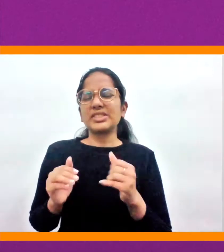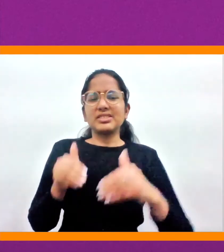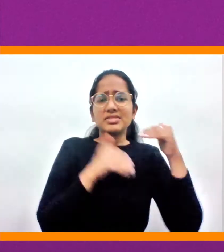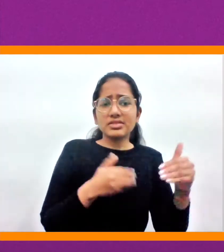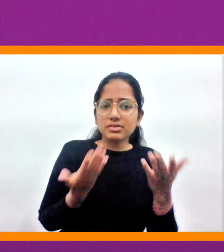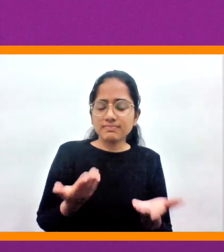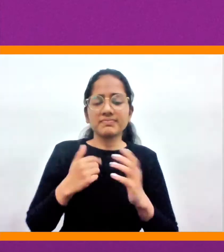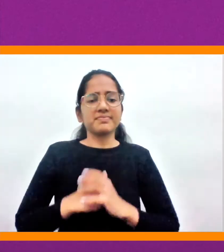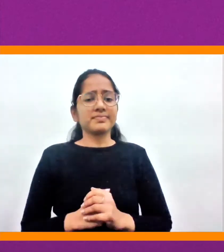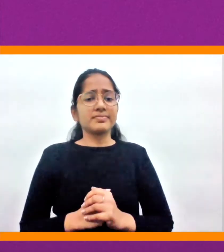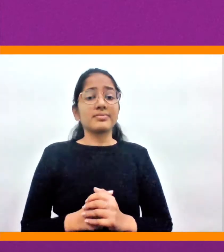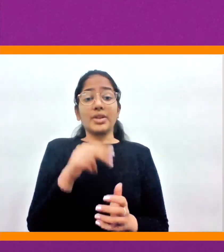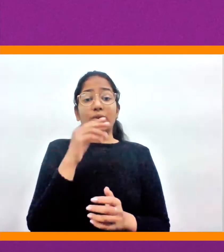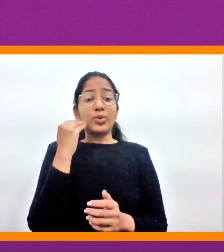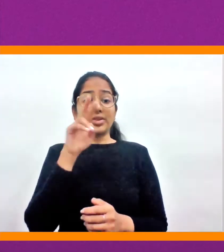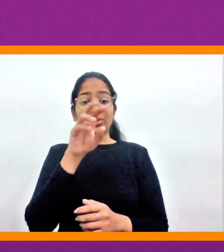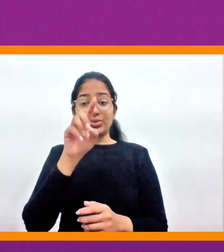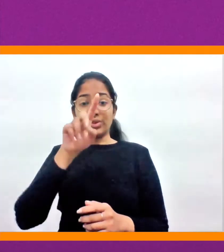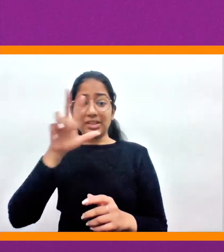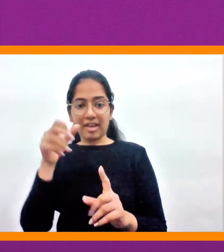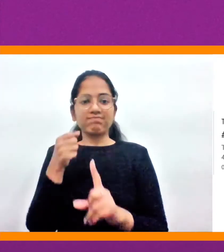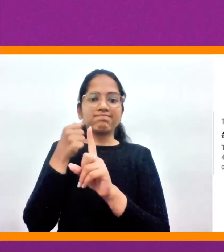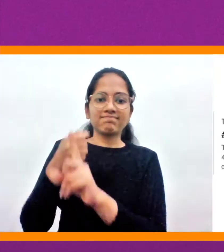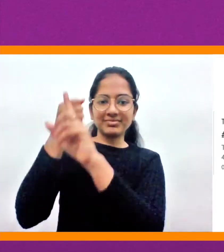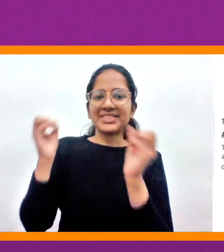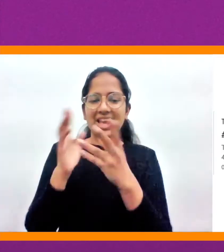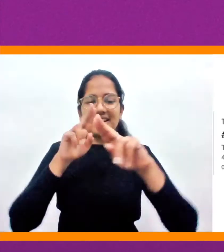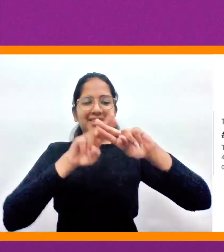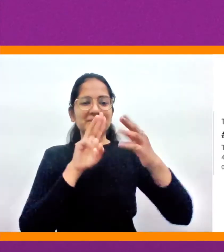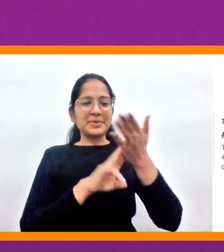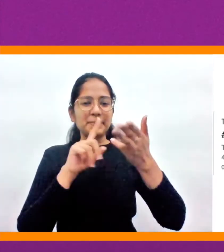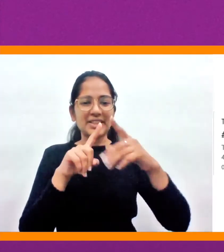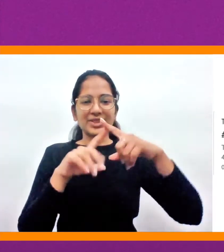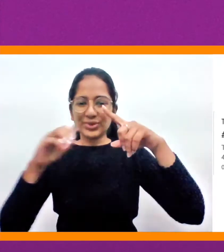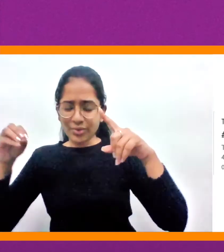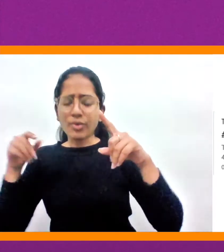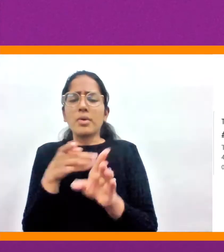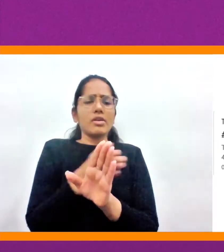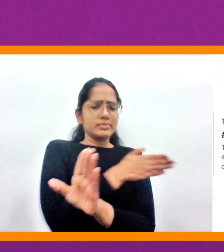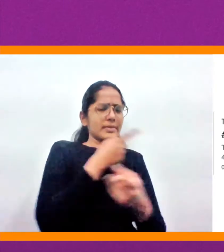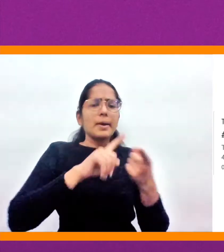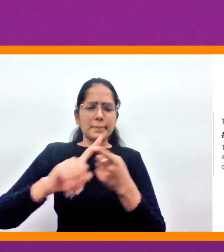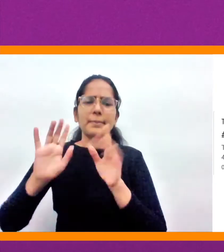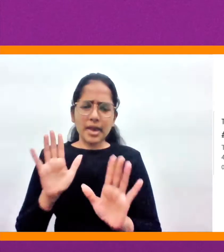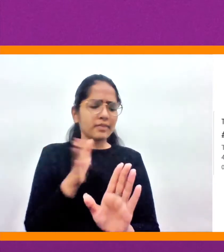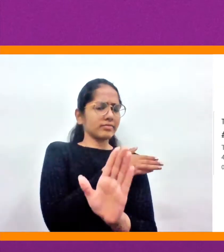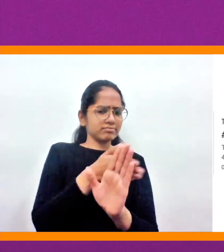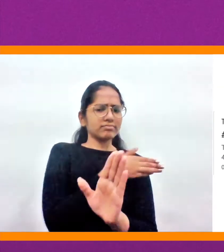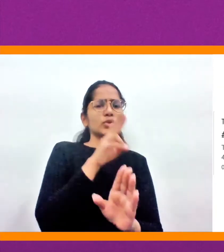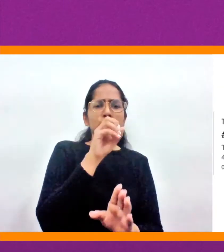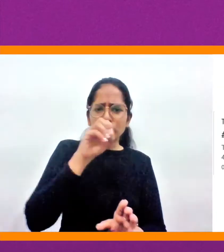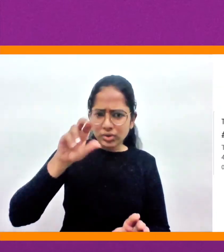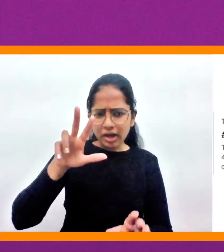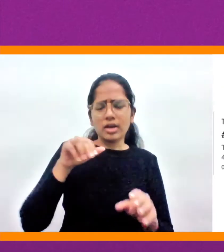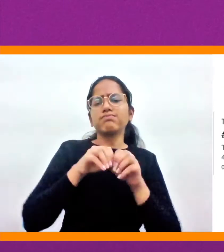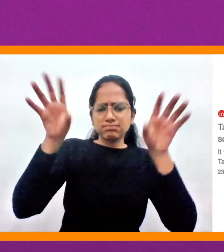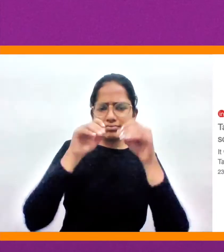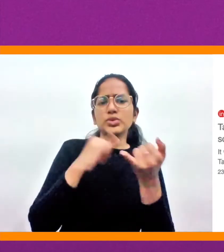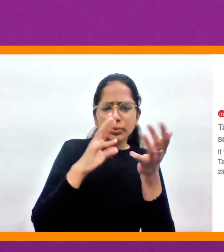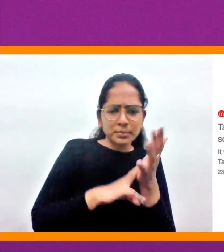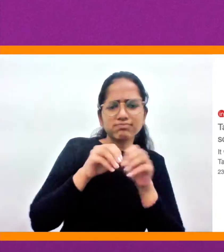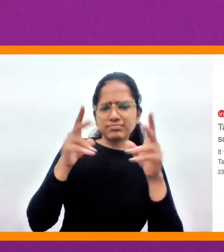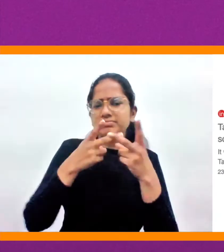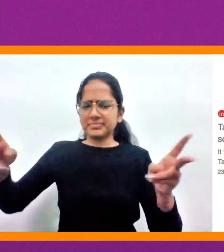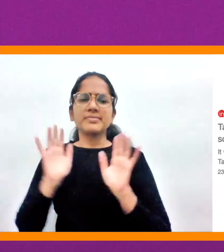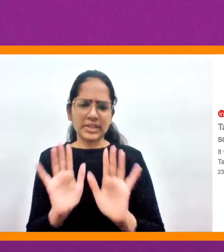involved, but consent is pulled away in between? Since 2018 and the arrival of the Me Too movement in India, we